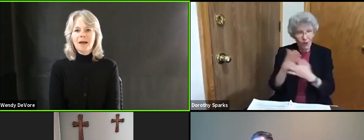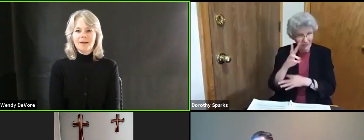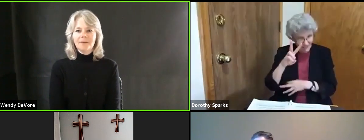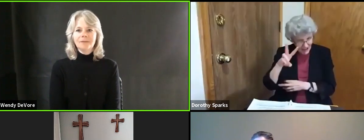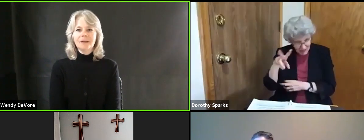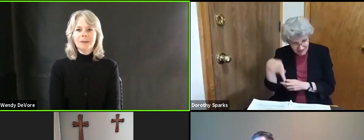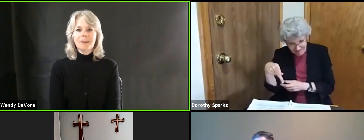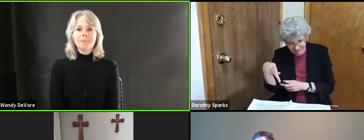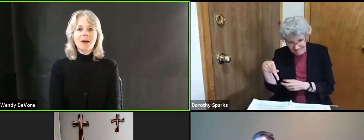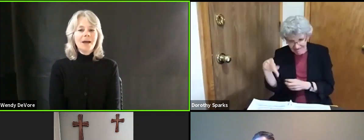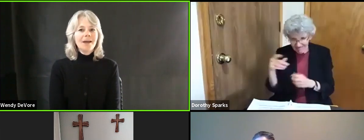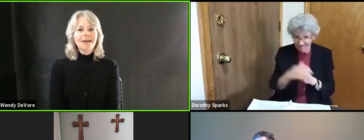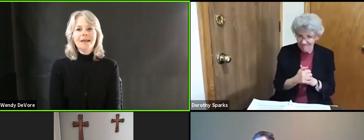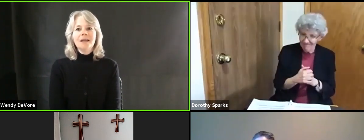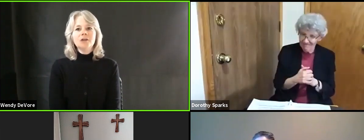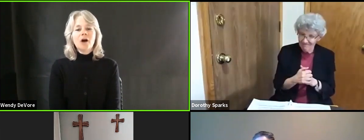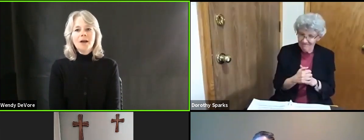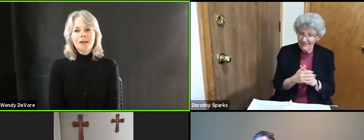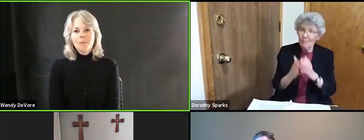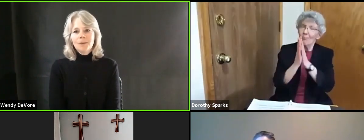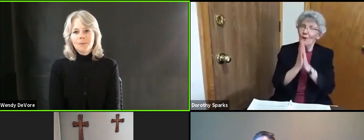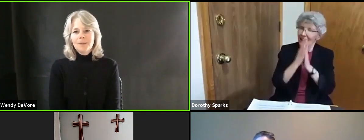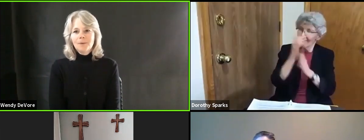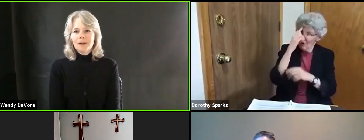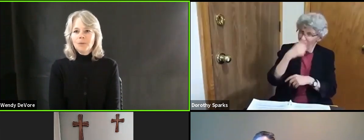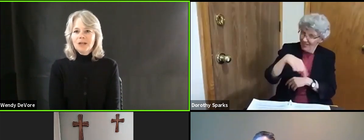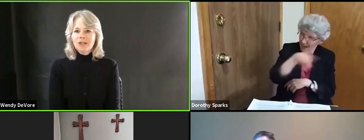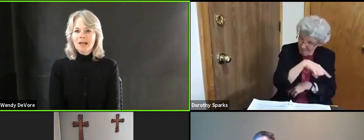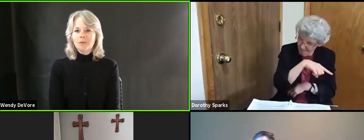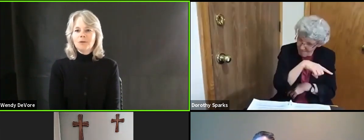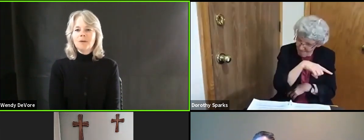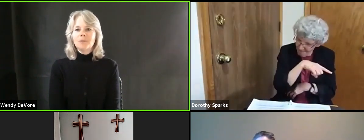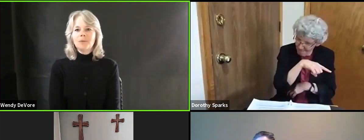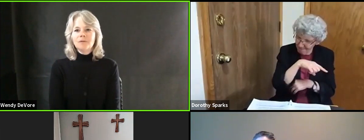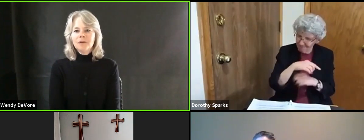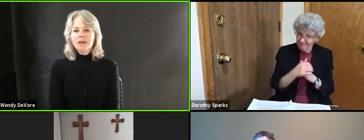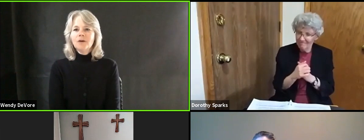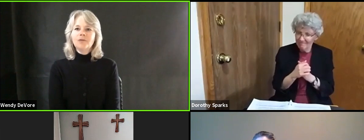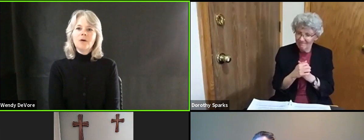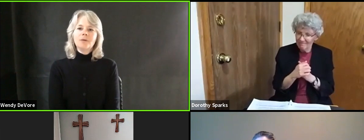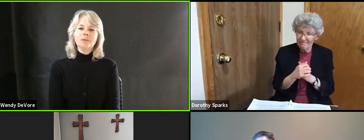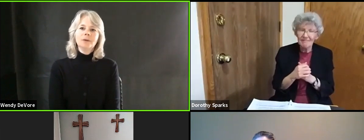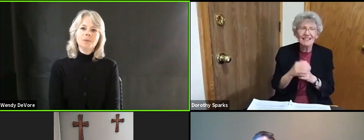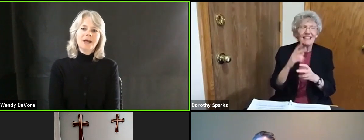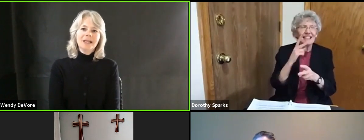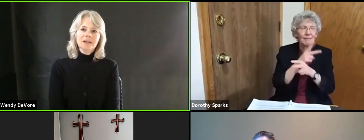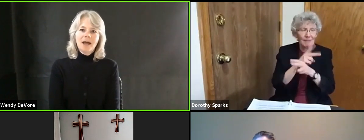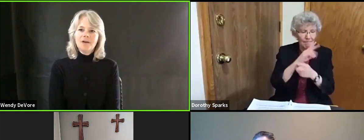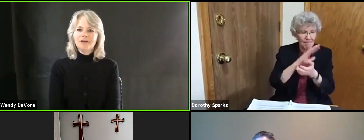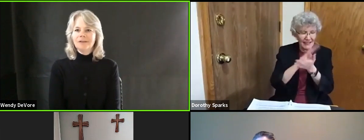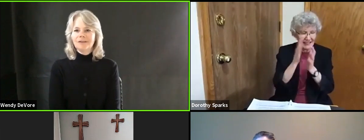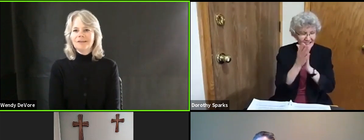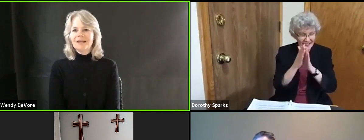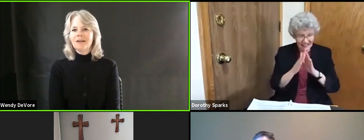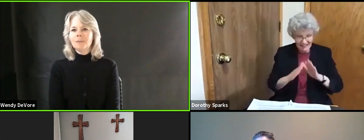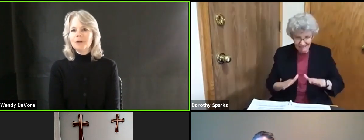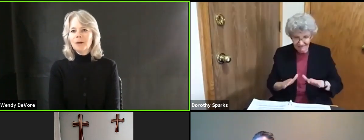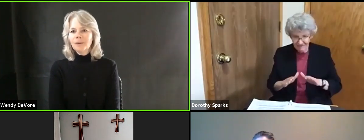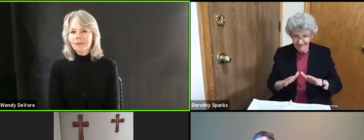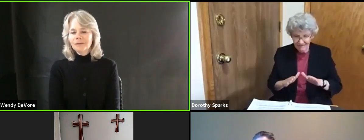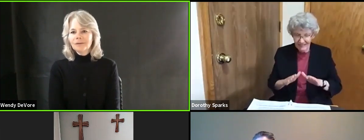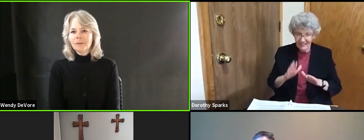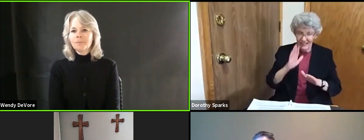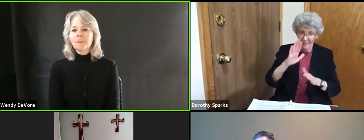people's lives by talking with people and reaching out to them through the video phone, writing letters, sending